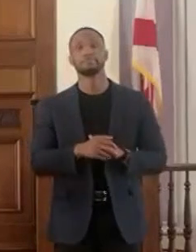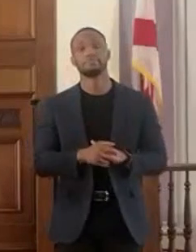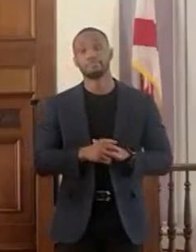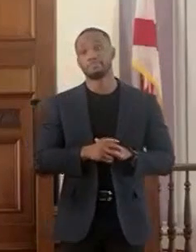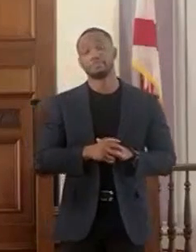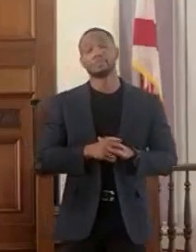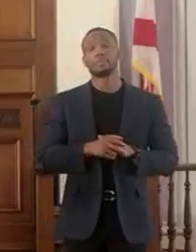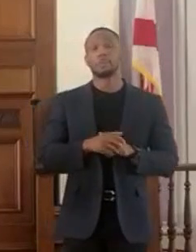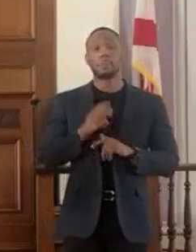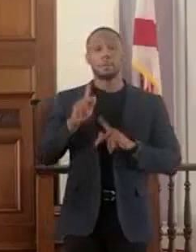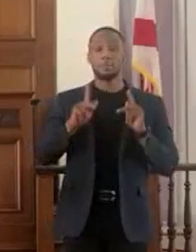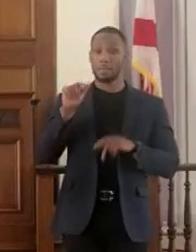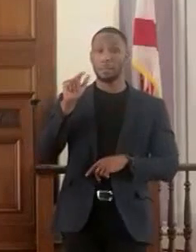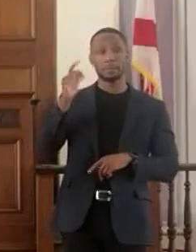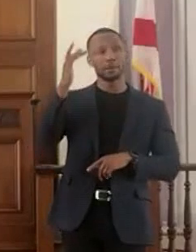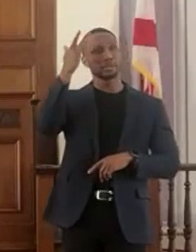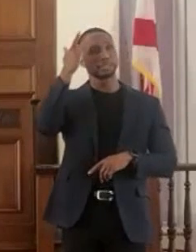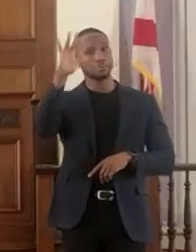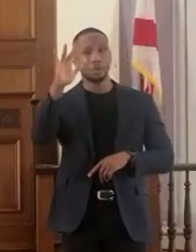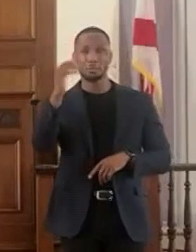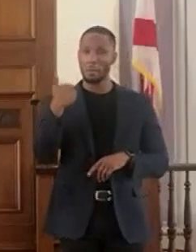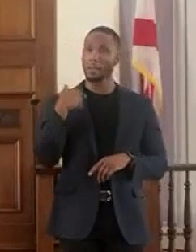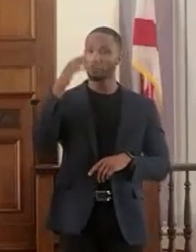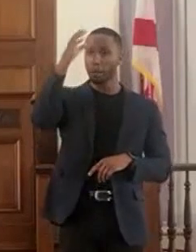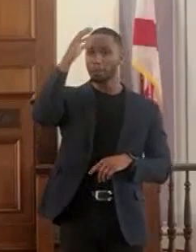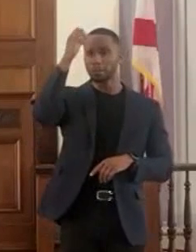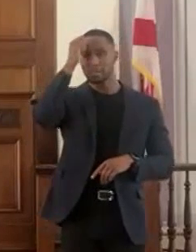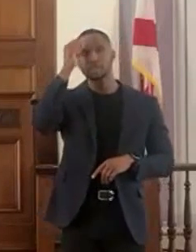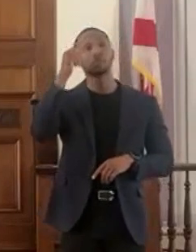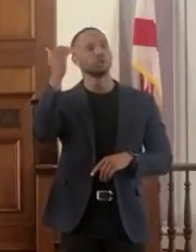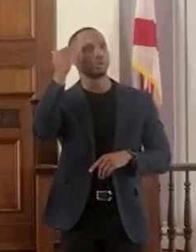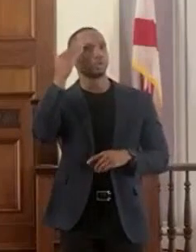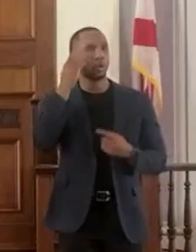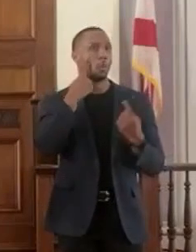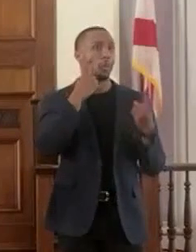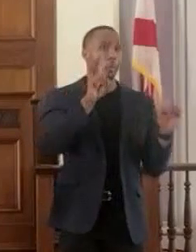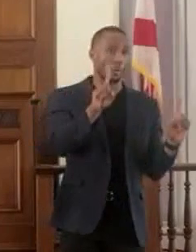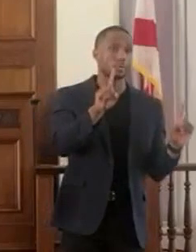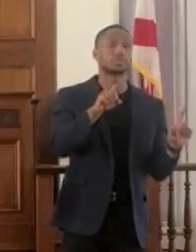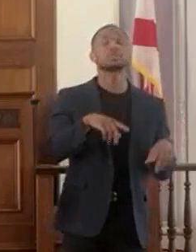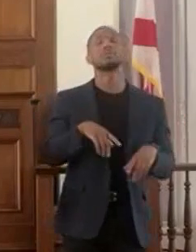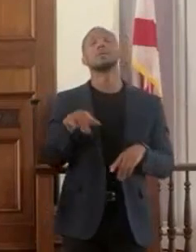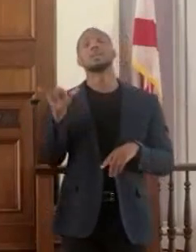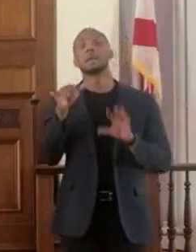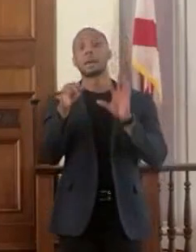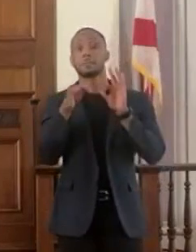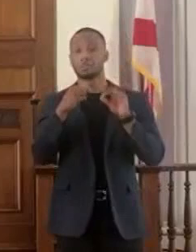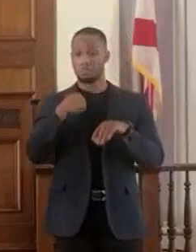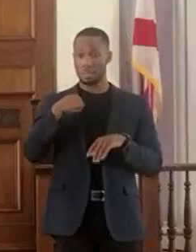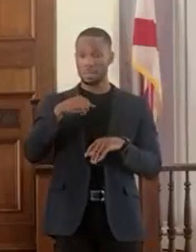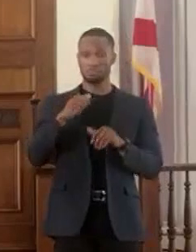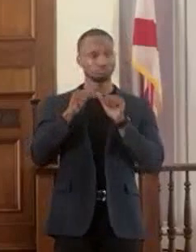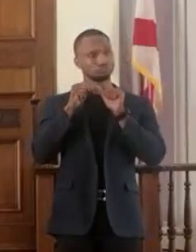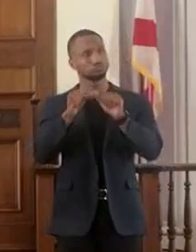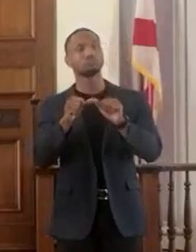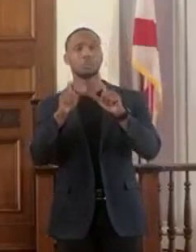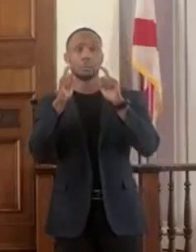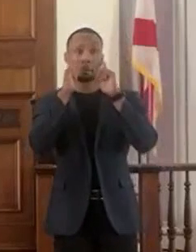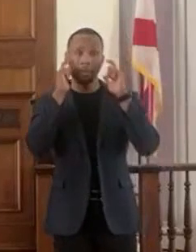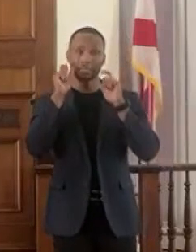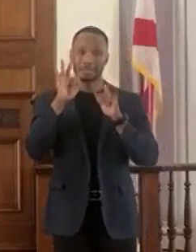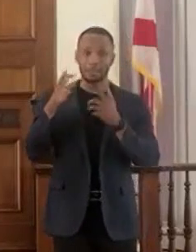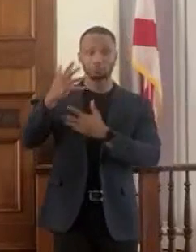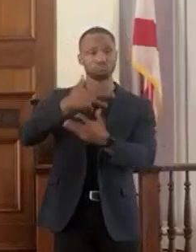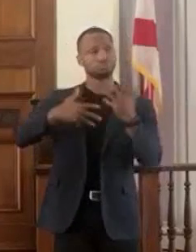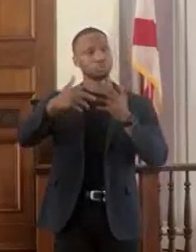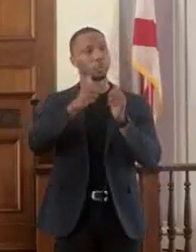And Alabamians are smart. They got good common sense. They know what works. And like I say, I'm going to continue to wear my mask when I'm around